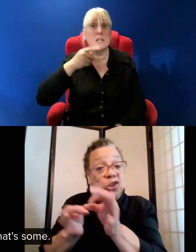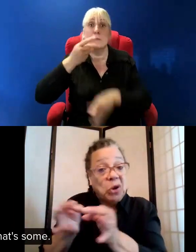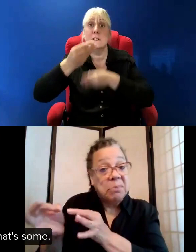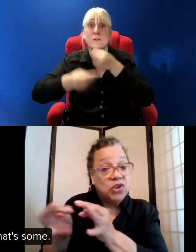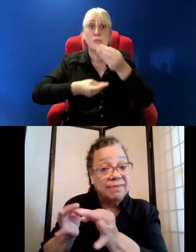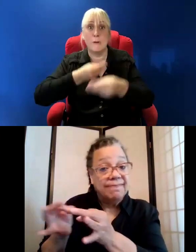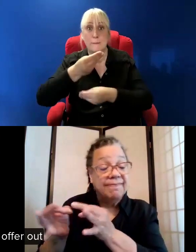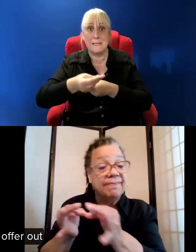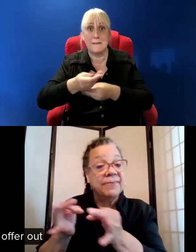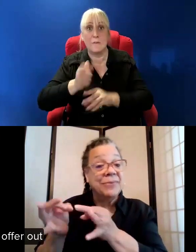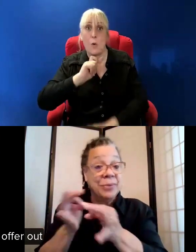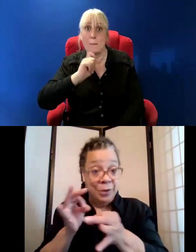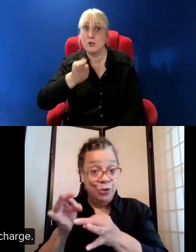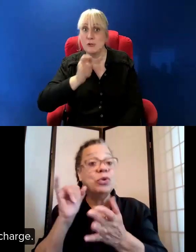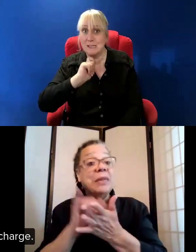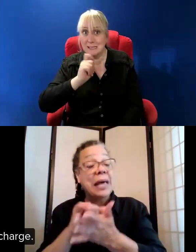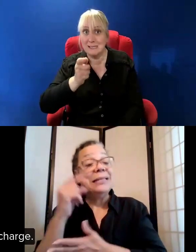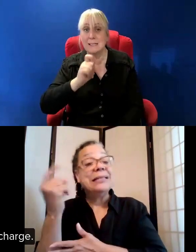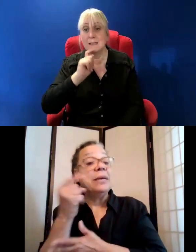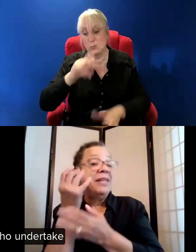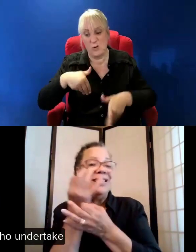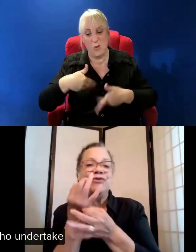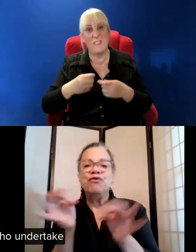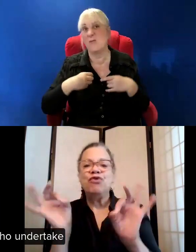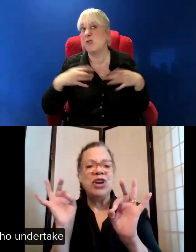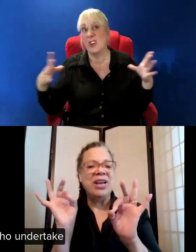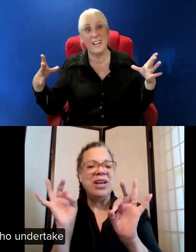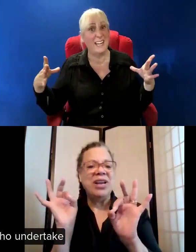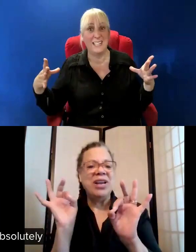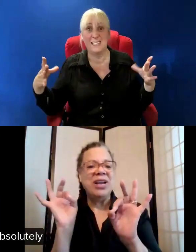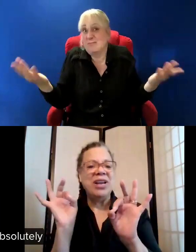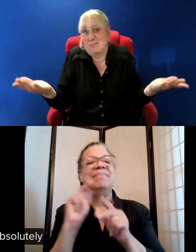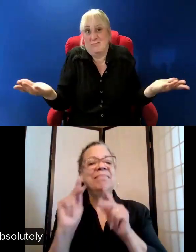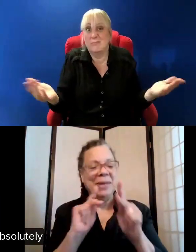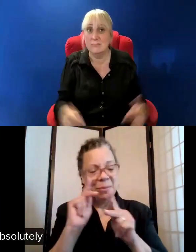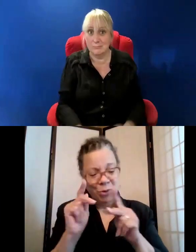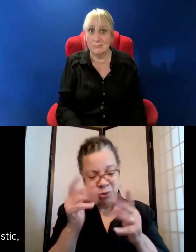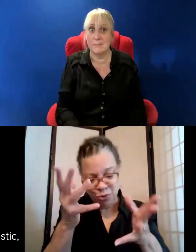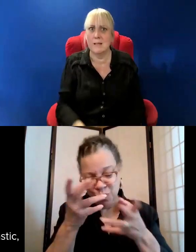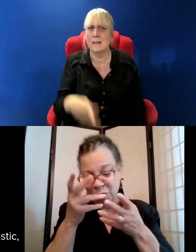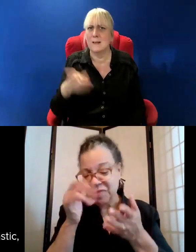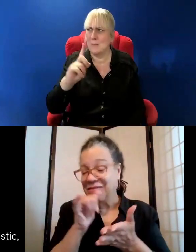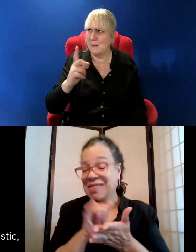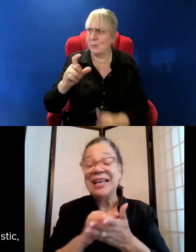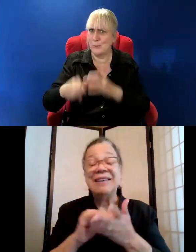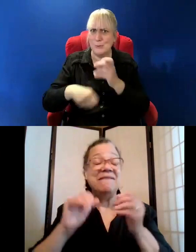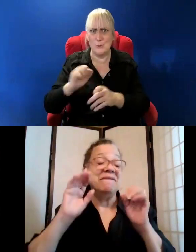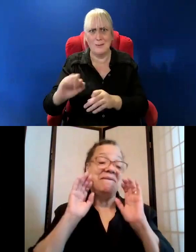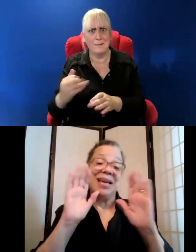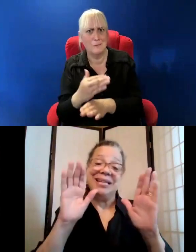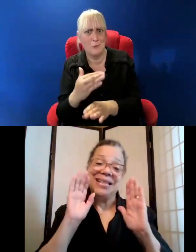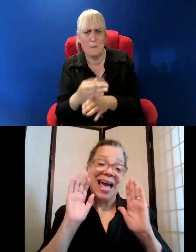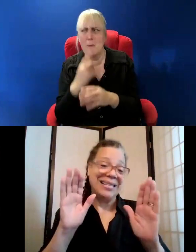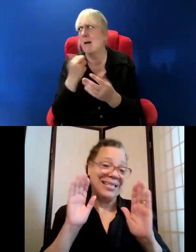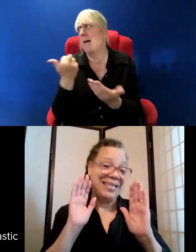So again, that's something we offer out free of charge. The people who undertake that are absolutely fantastic.